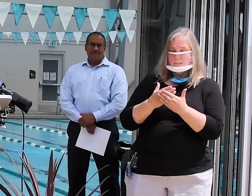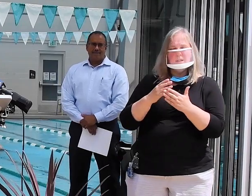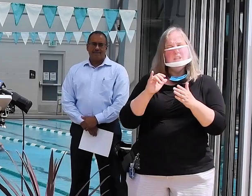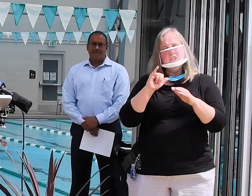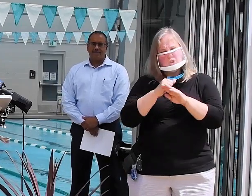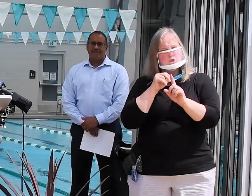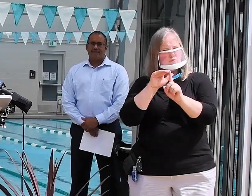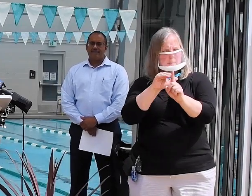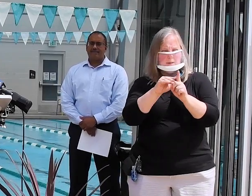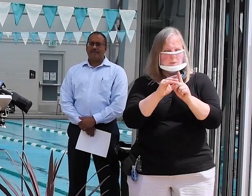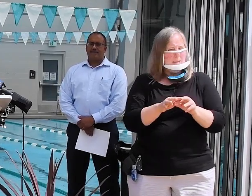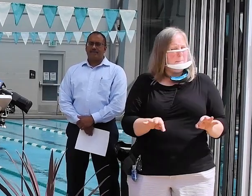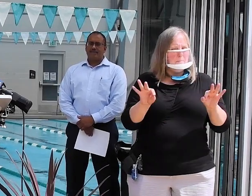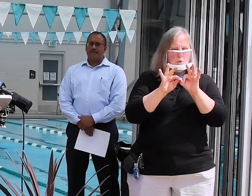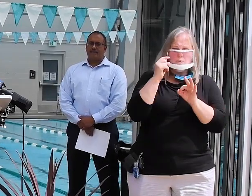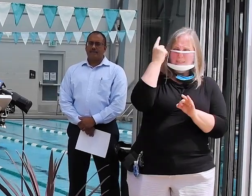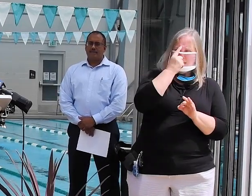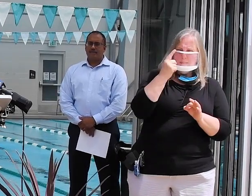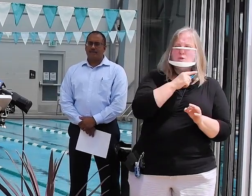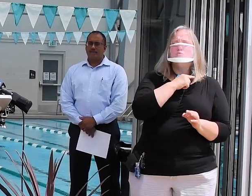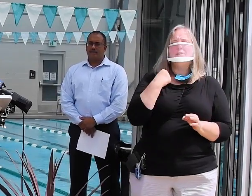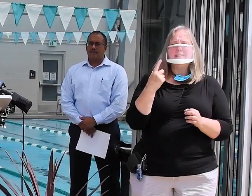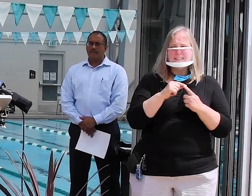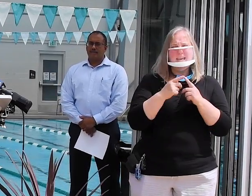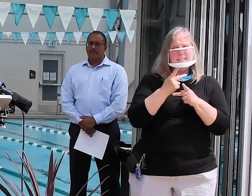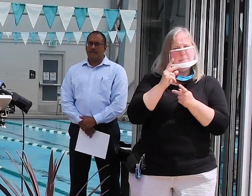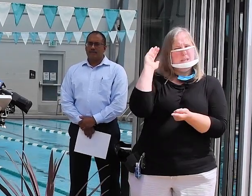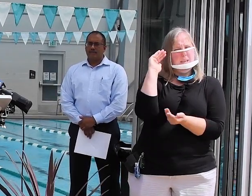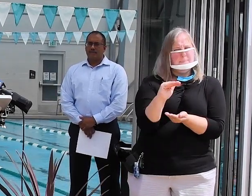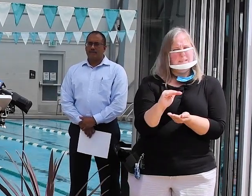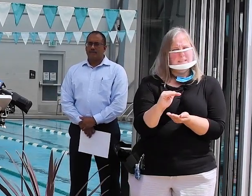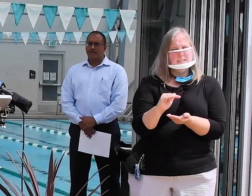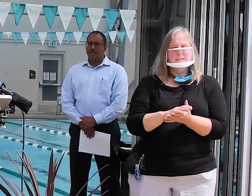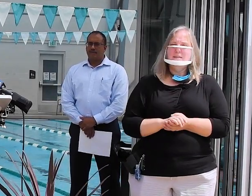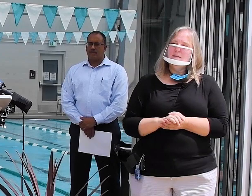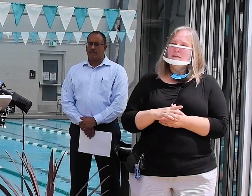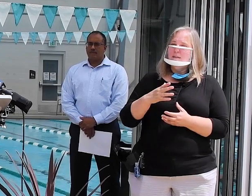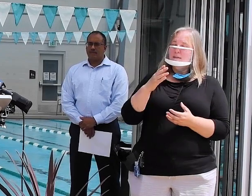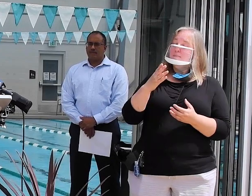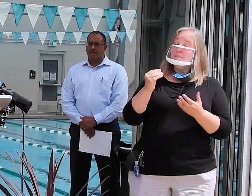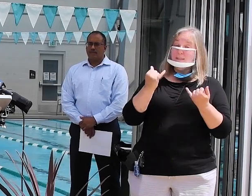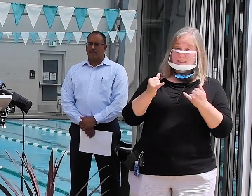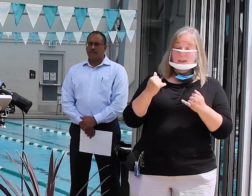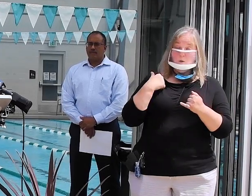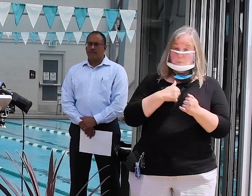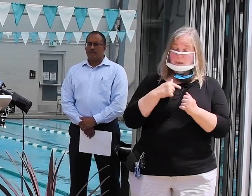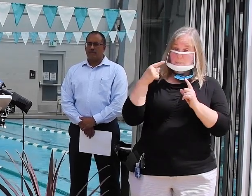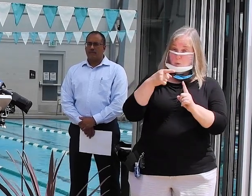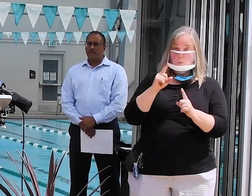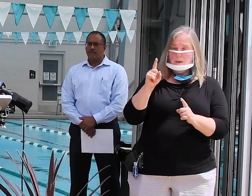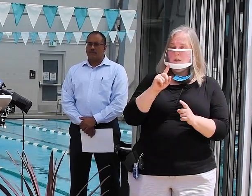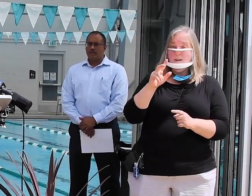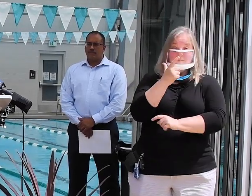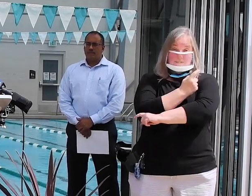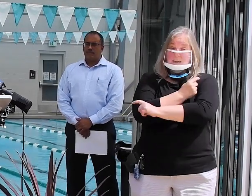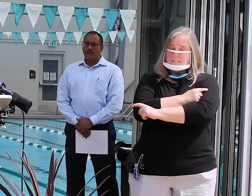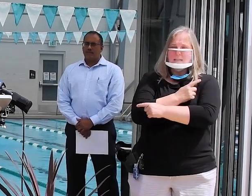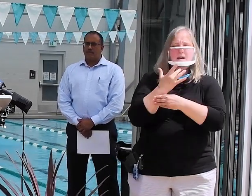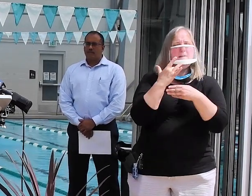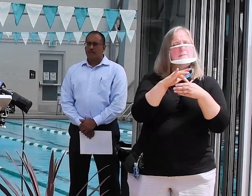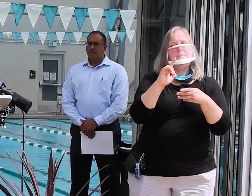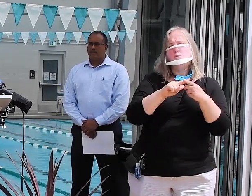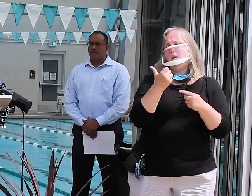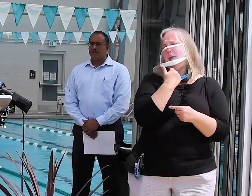about the risks and mitigating the risks. We are now at the point where vaccine is really widely available